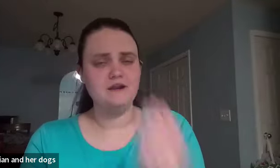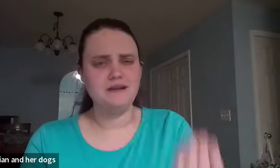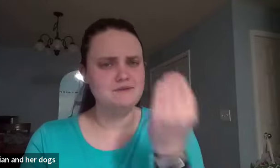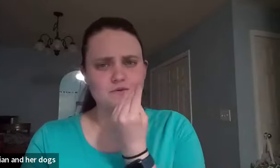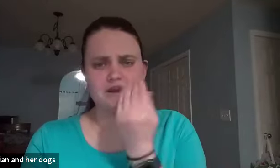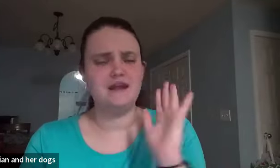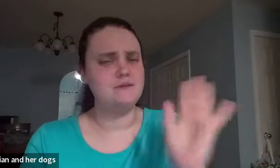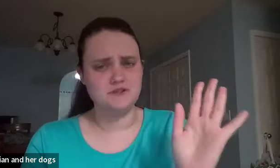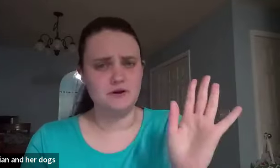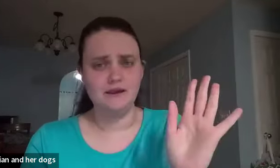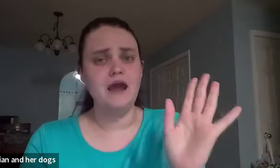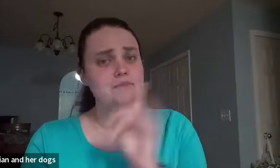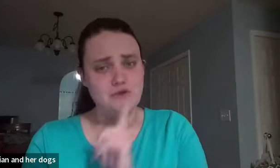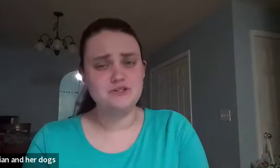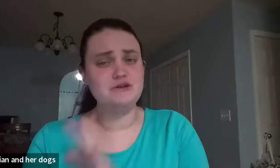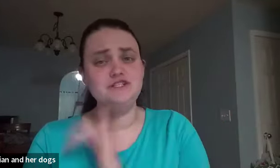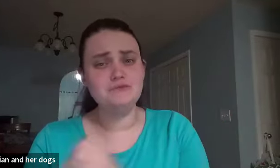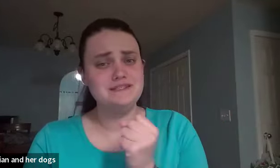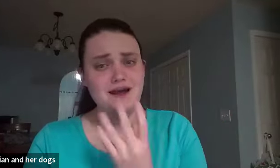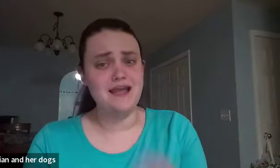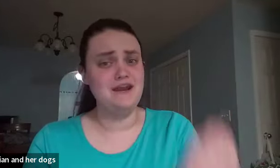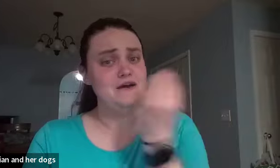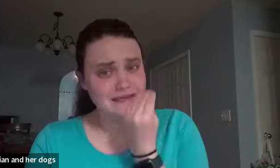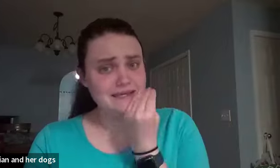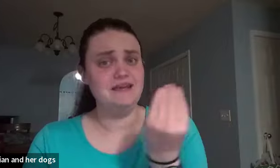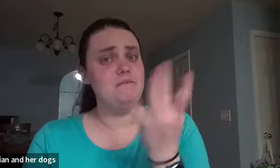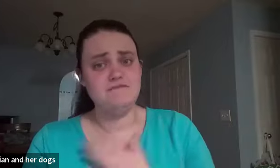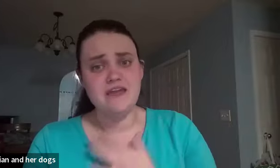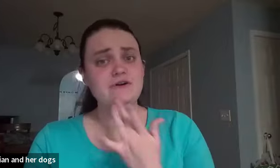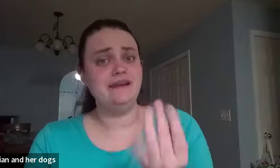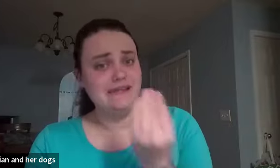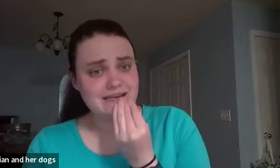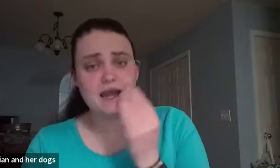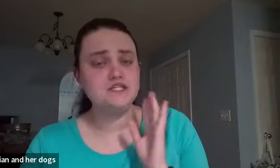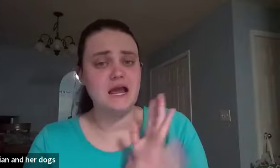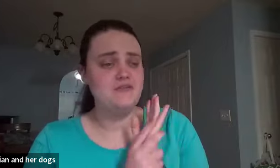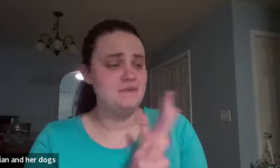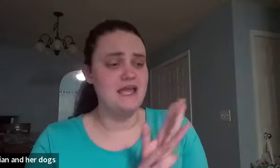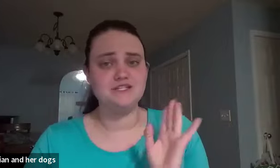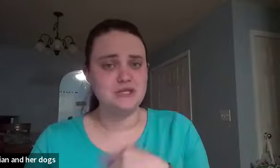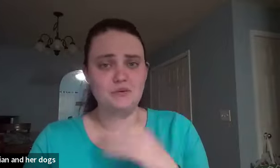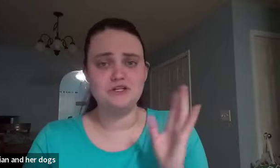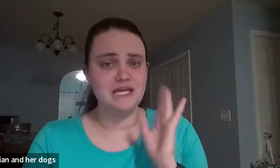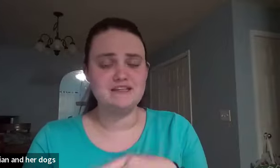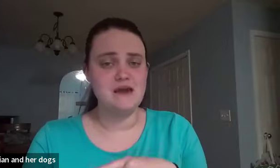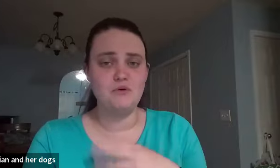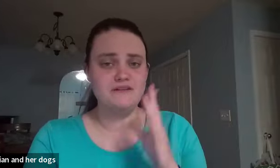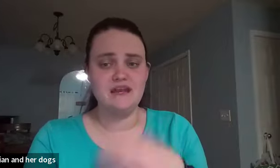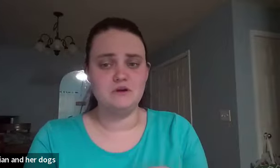I know I keep doing one hand. I'm sorry. I promise you, I don't sign eat. My favorite eat. I think my hand's just like, we're just getting to that point of the day where